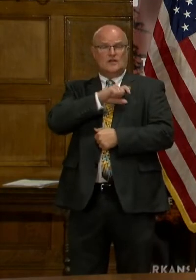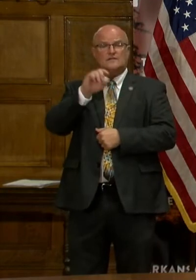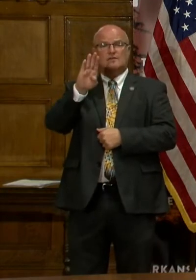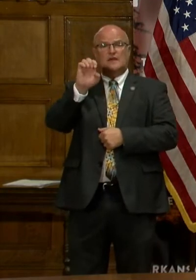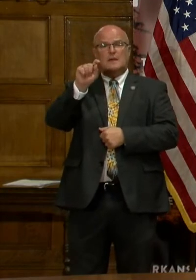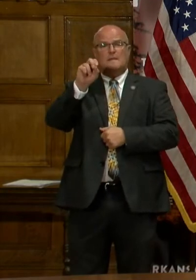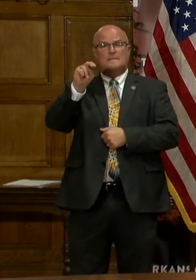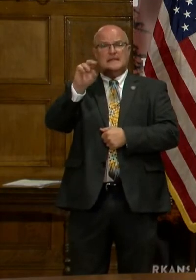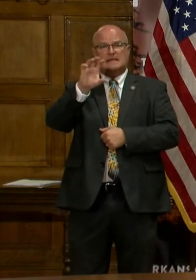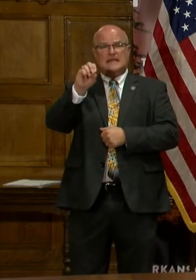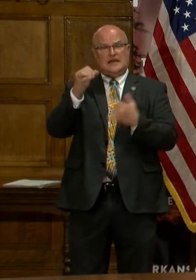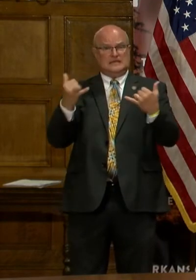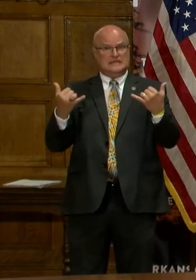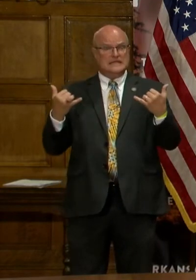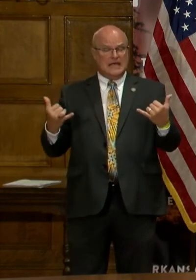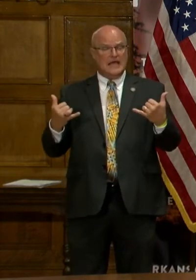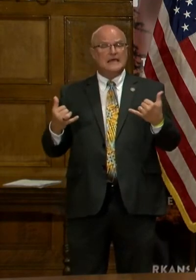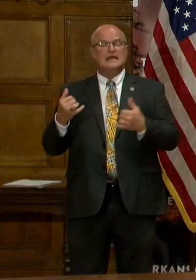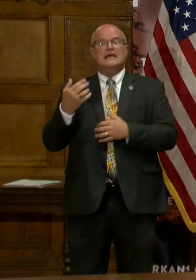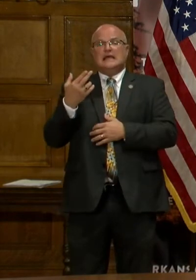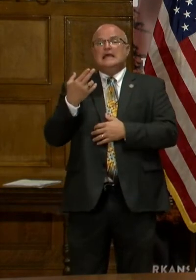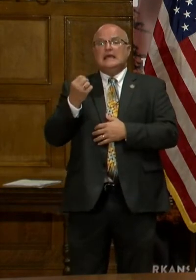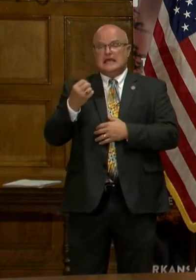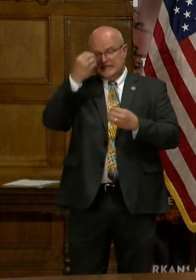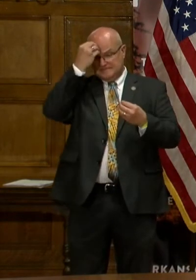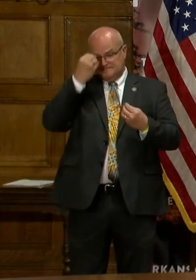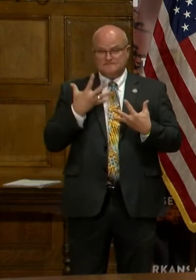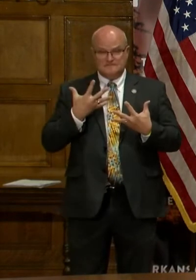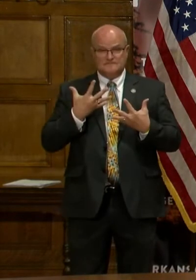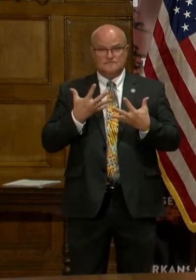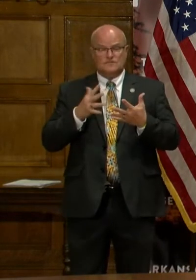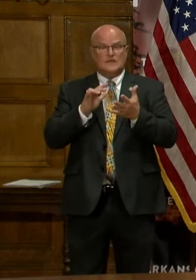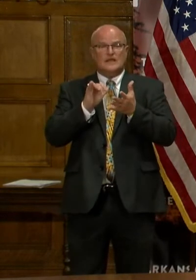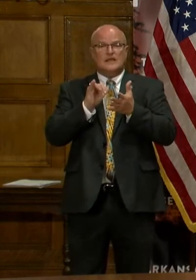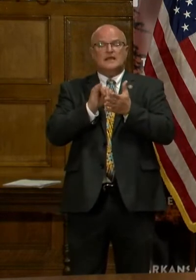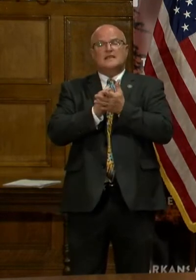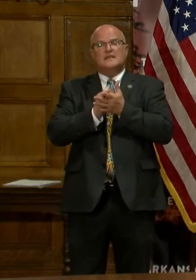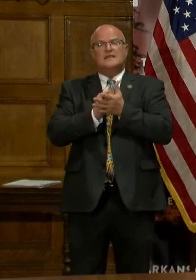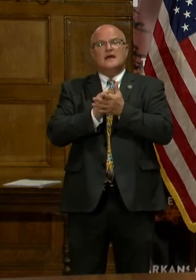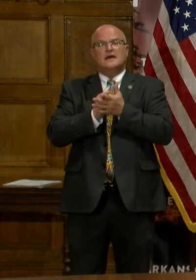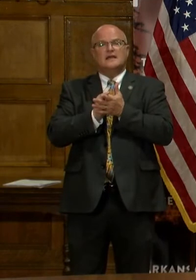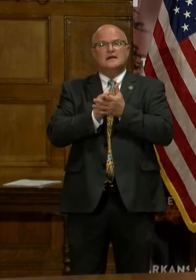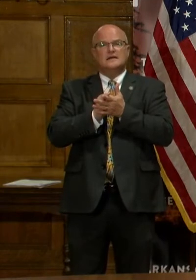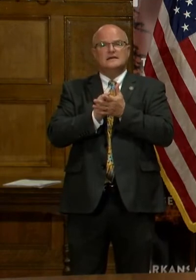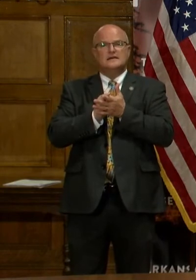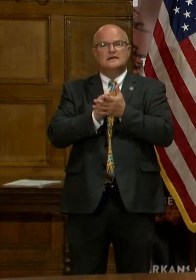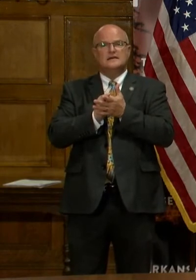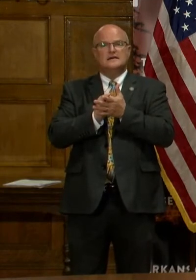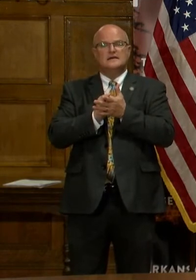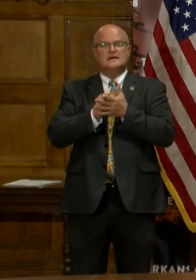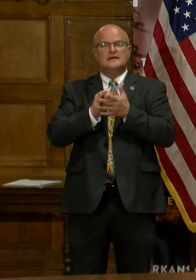County today, and he indicated to me that the